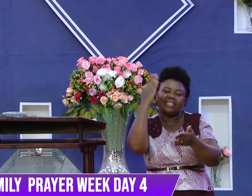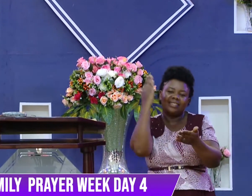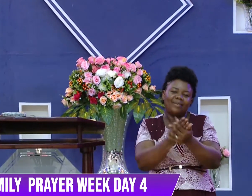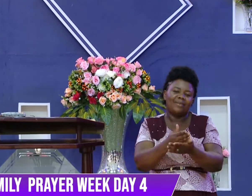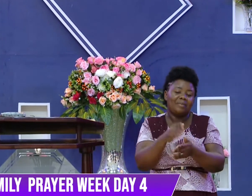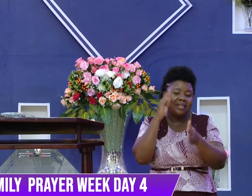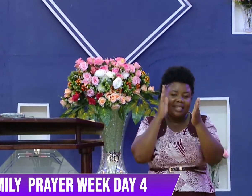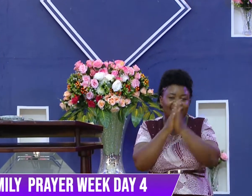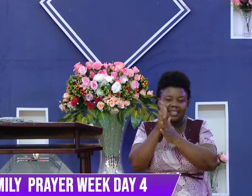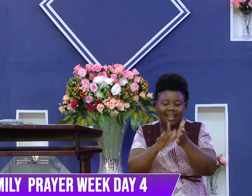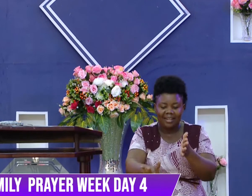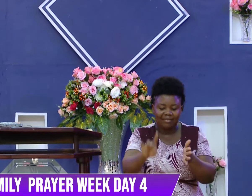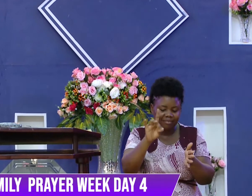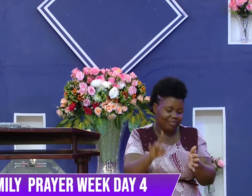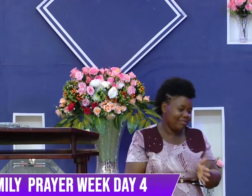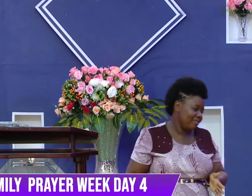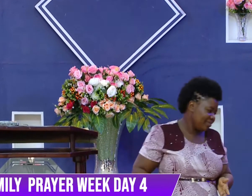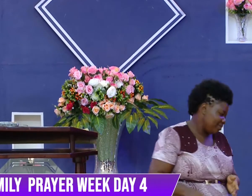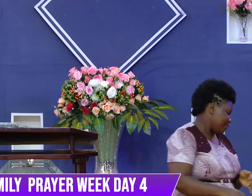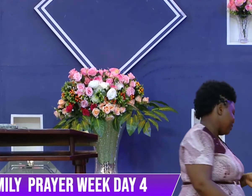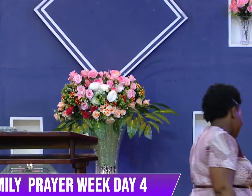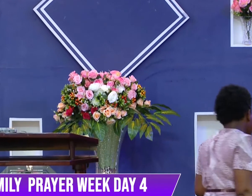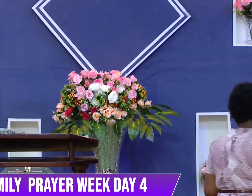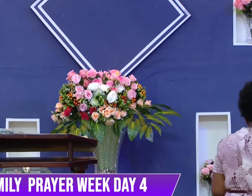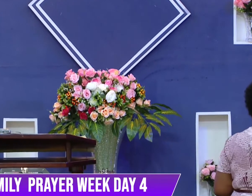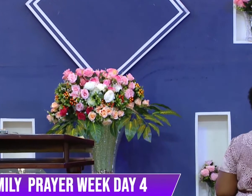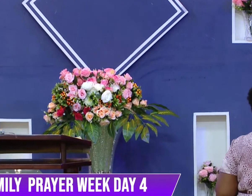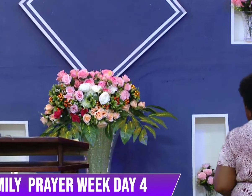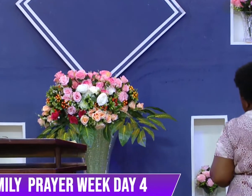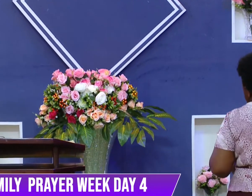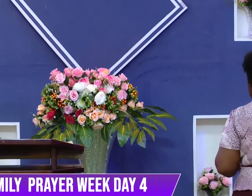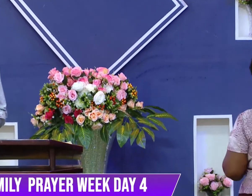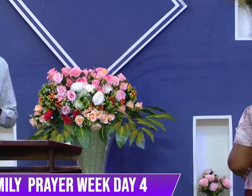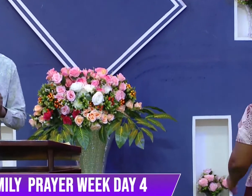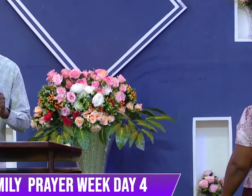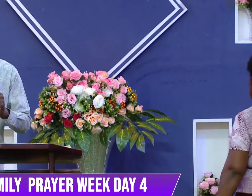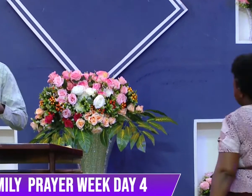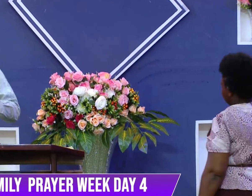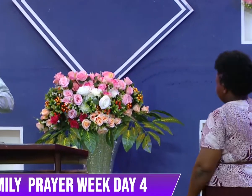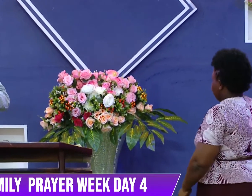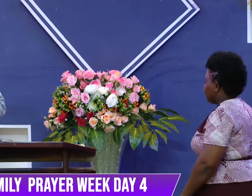one person said, if you want to pick money, wake up one day, start throwing money. If you throw, you will get what to pick.